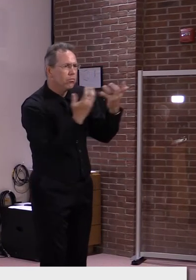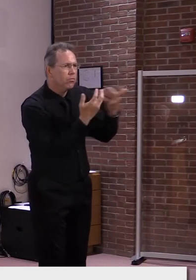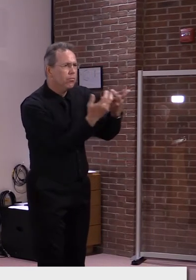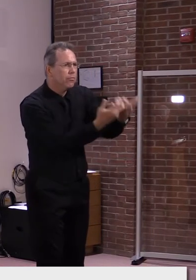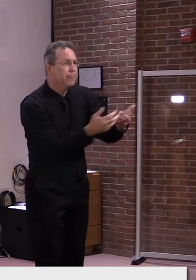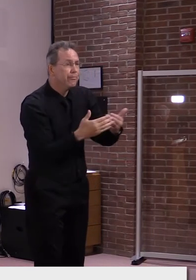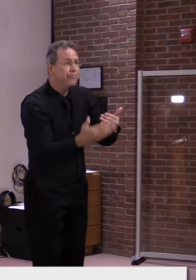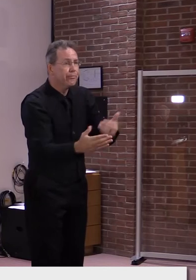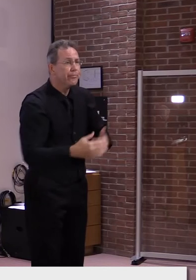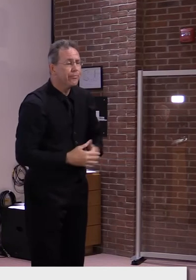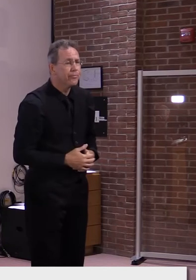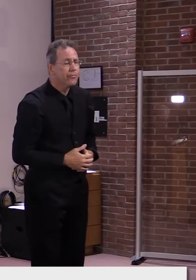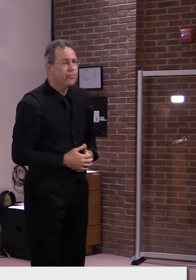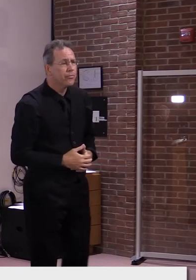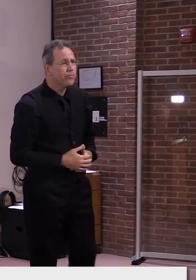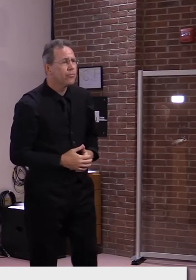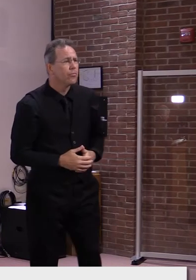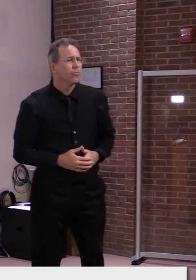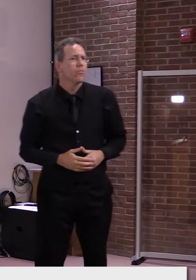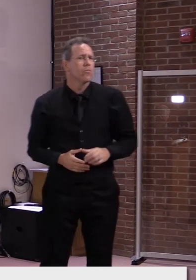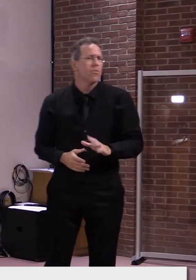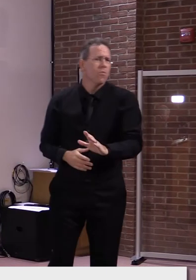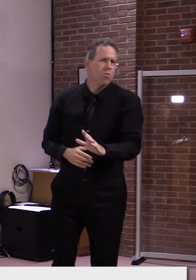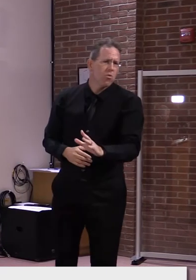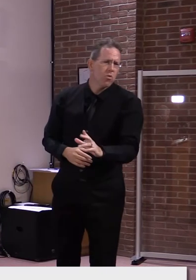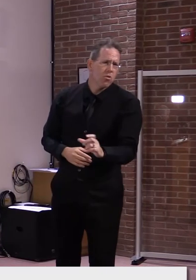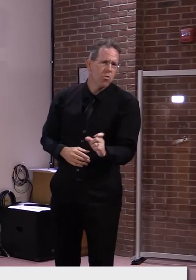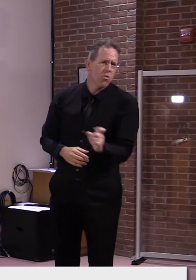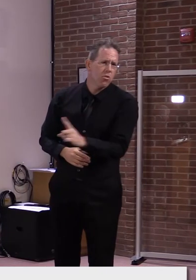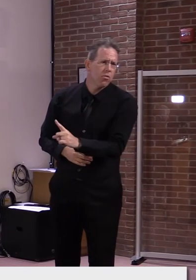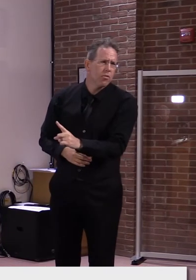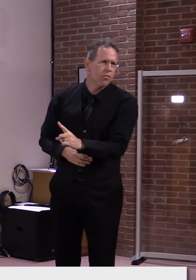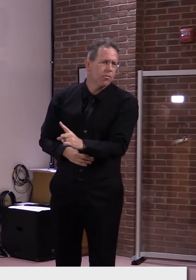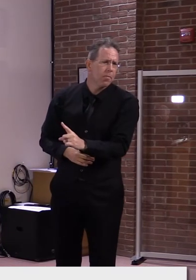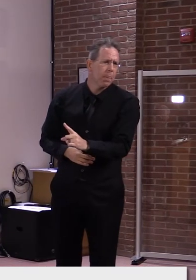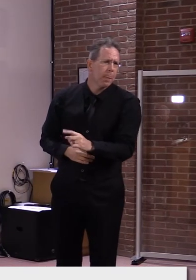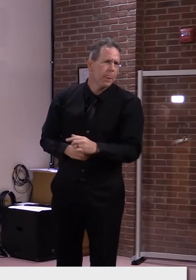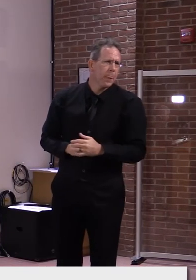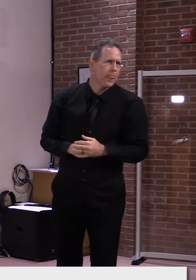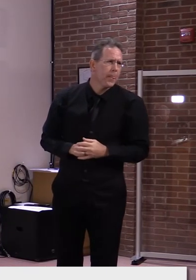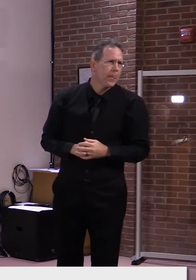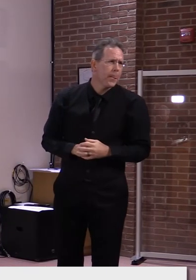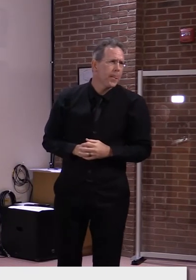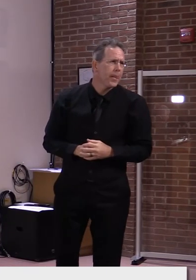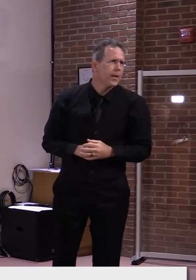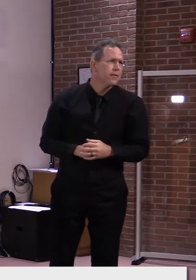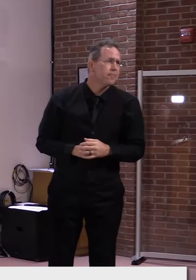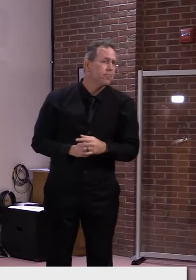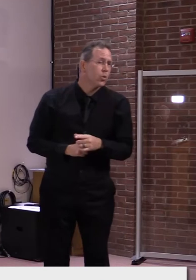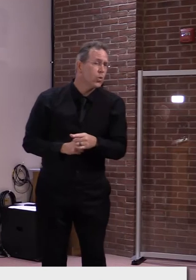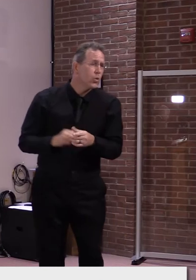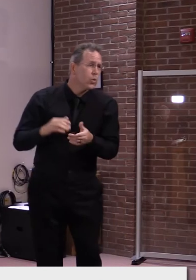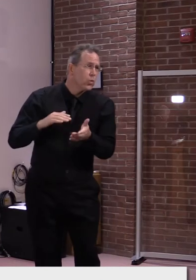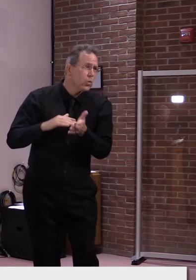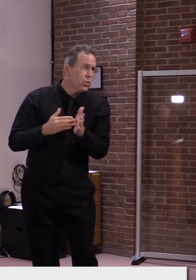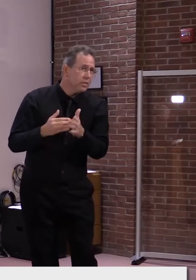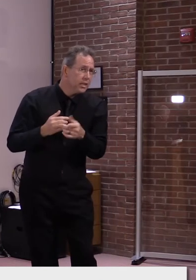So getting up to, the 1% up to the 70%, should that also get the same kind of